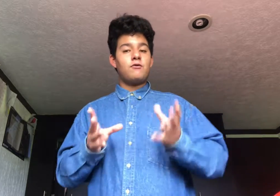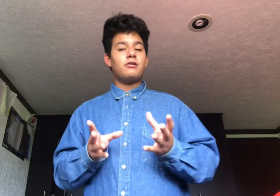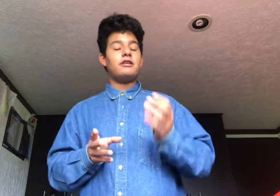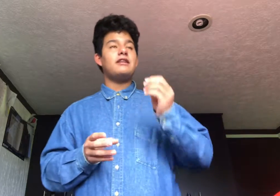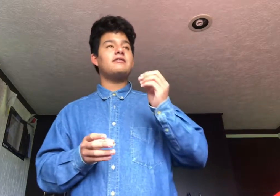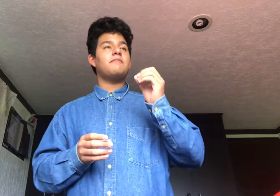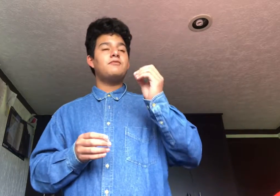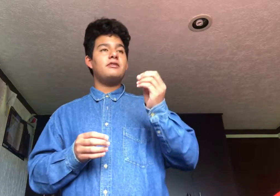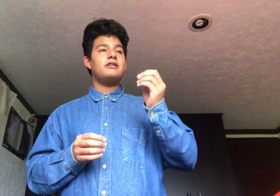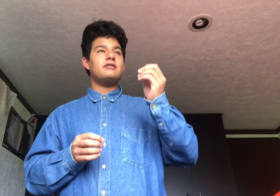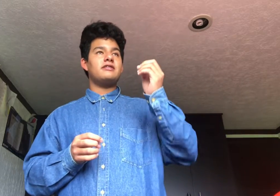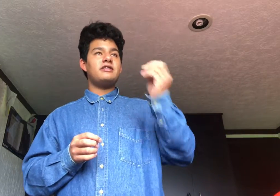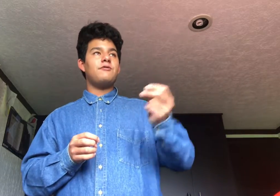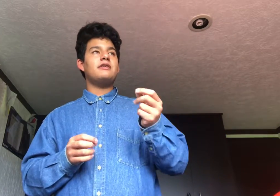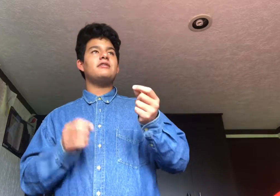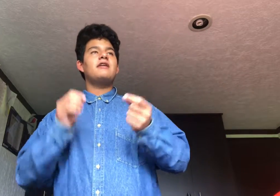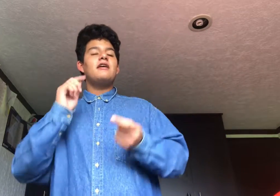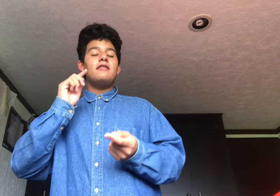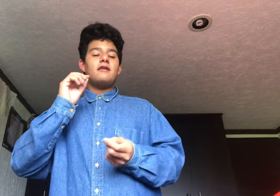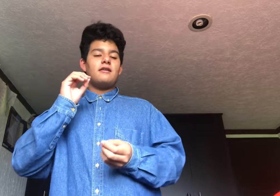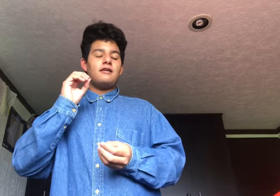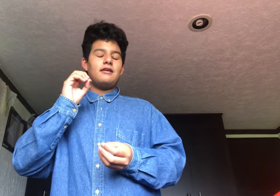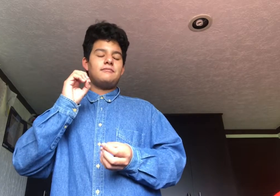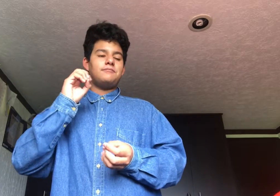world. It's the series